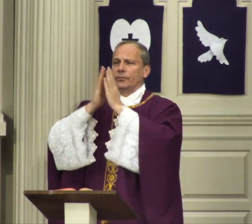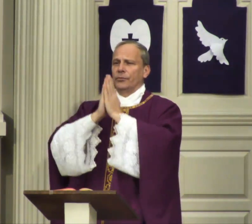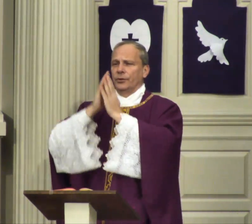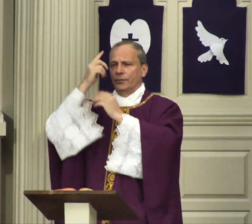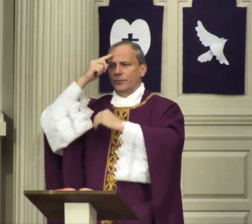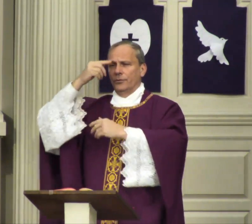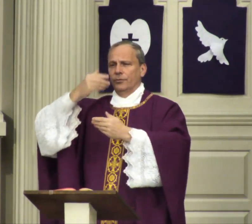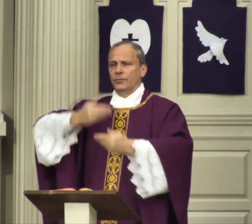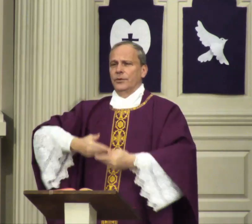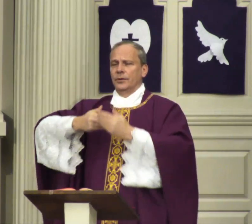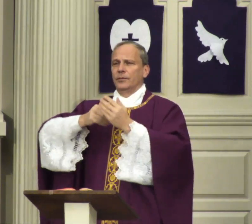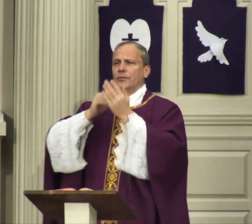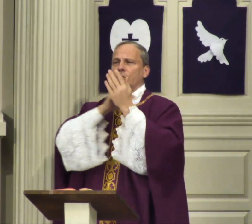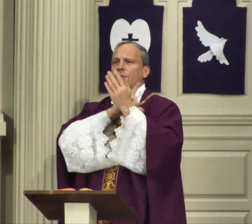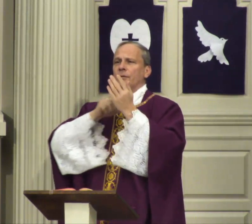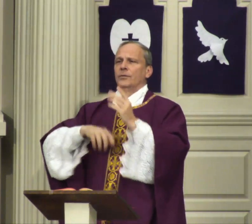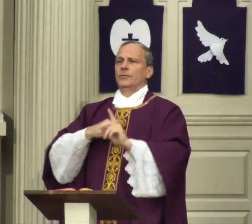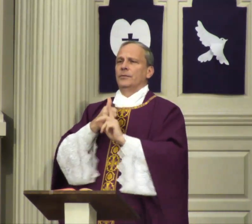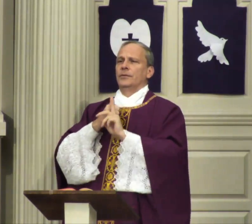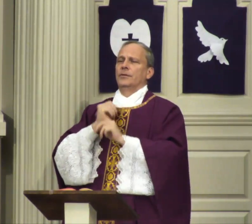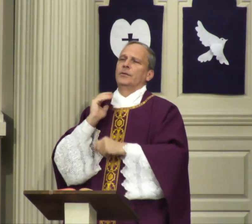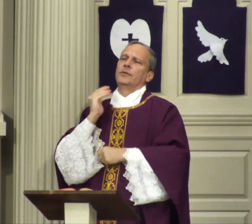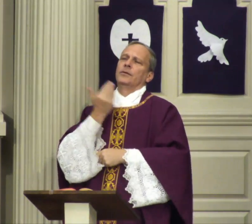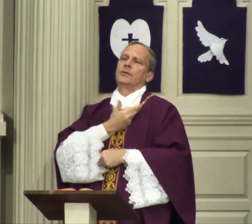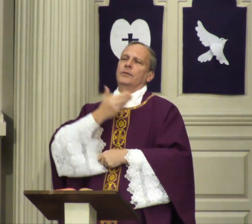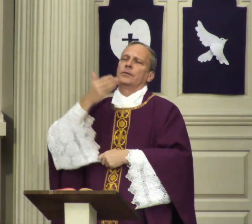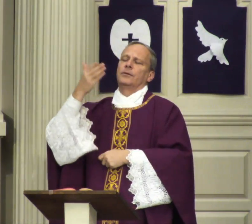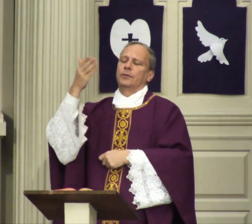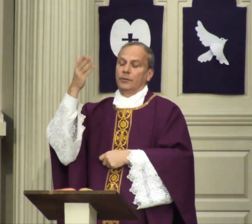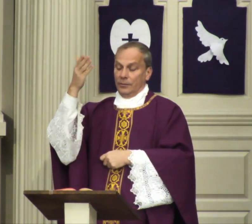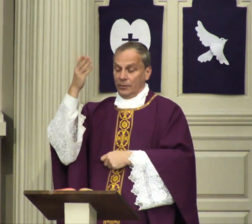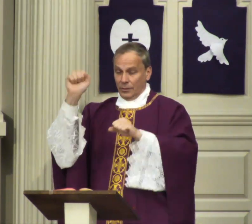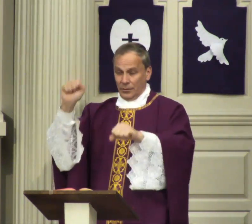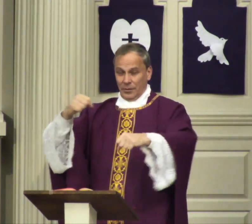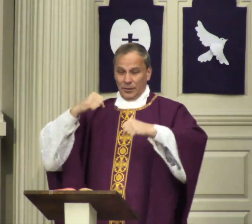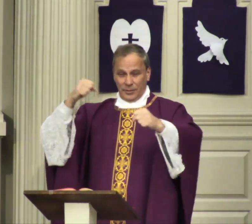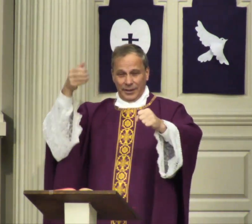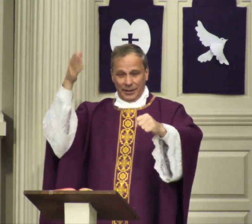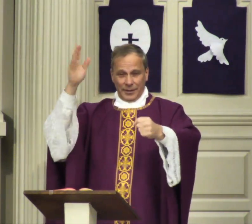my brothers and sisters, to pray for me to the Lord our God.